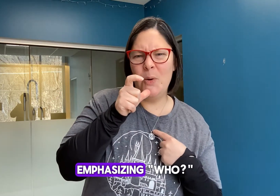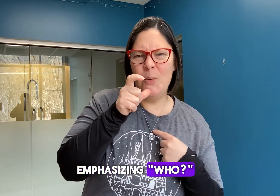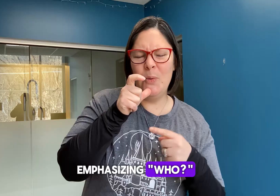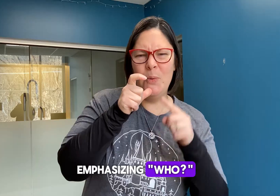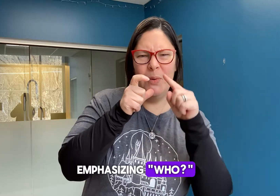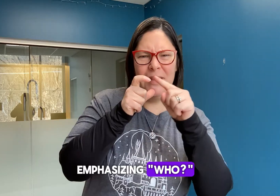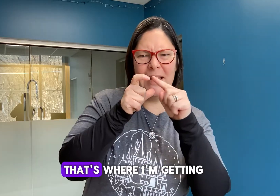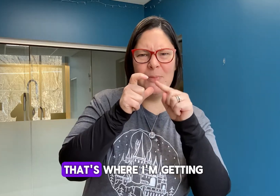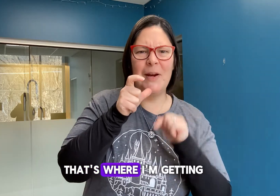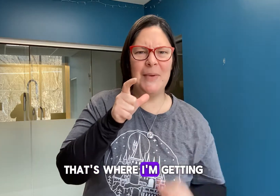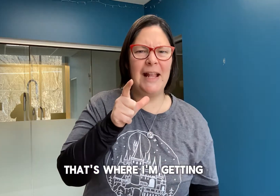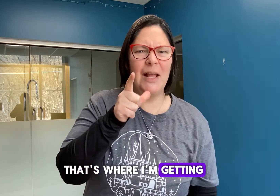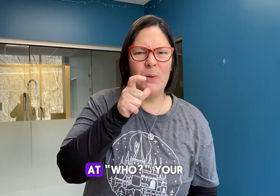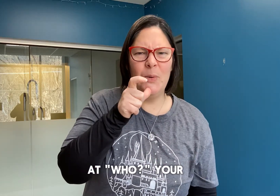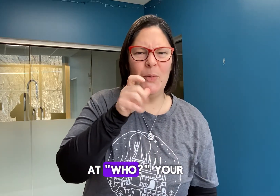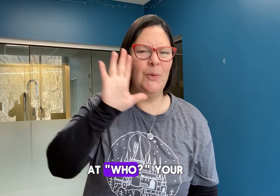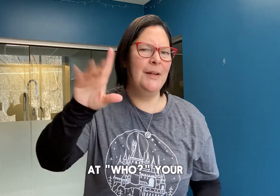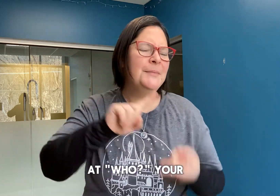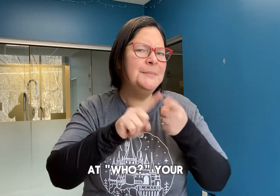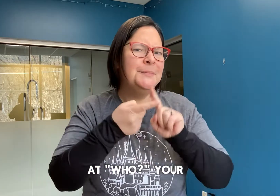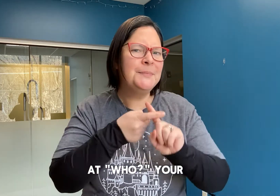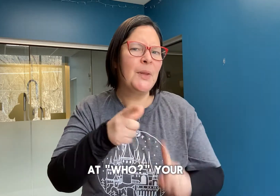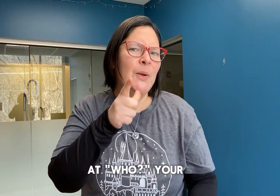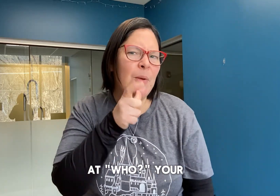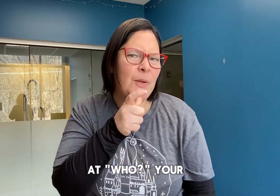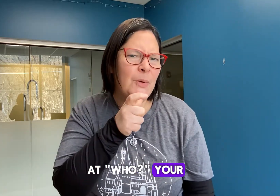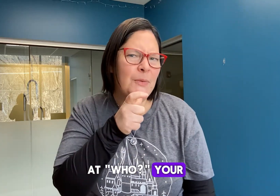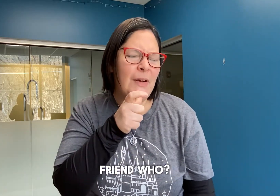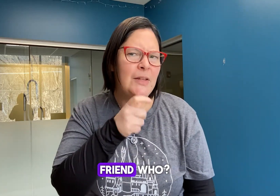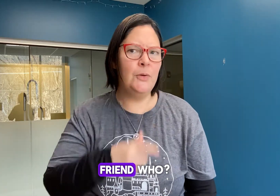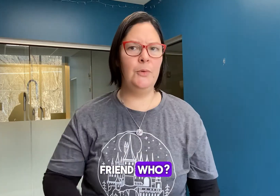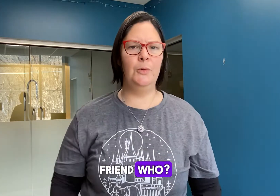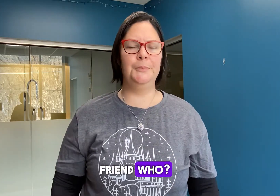who. That's where I'm getting at, who? Your friend, who?